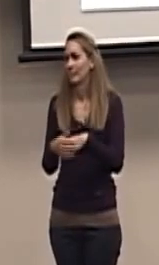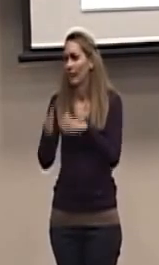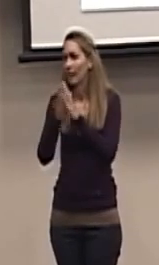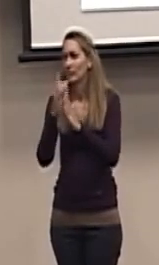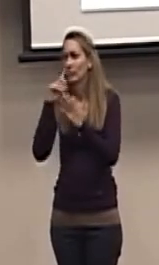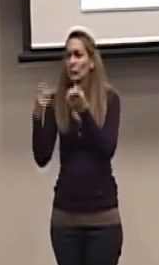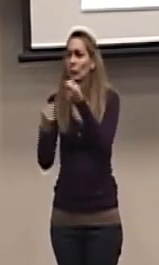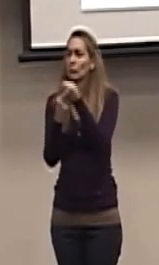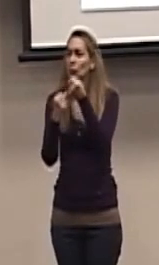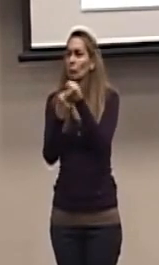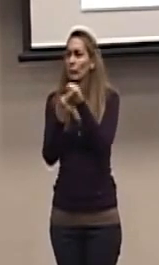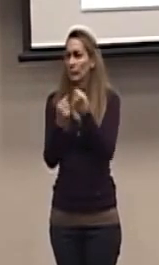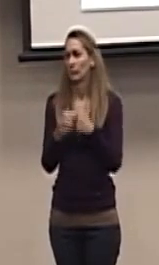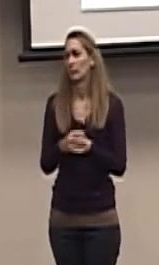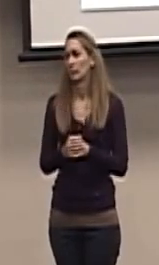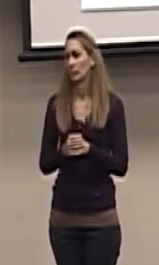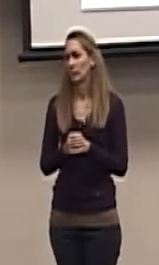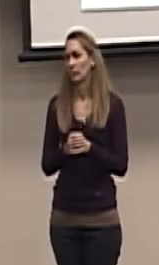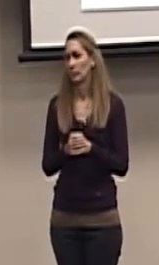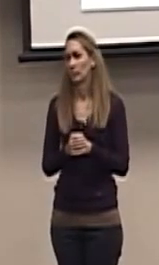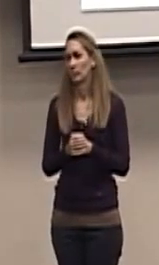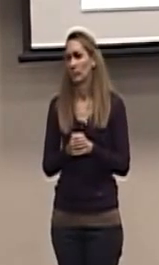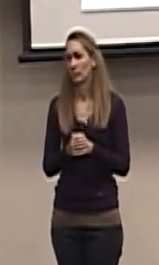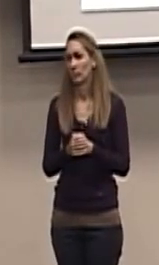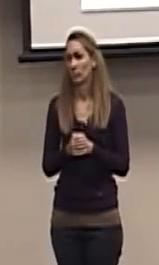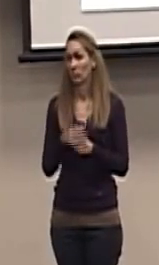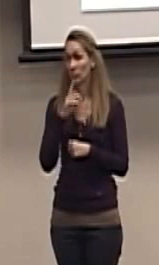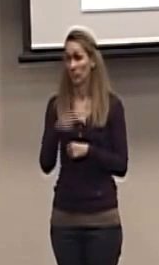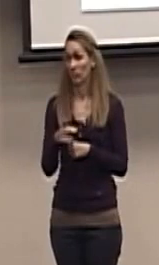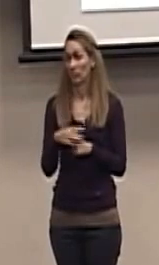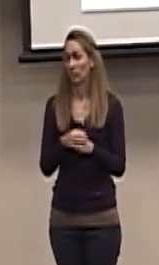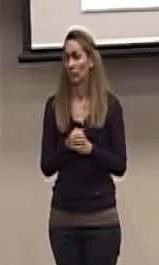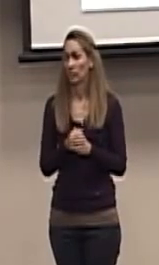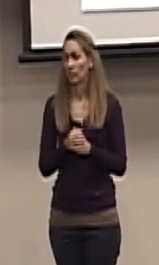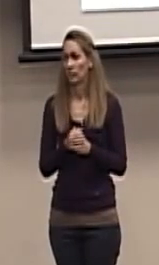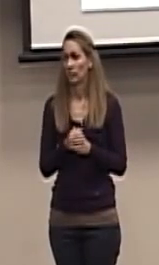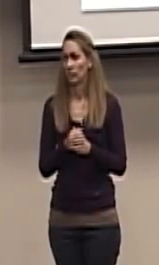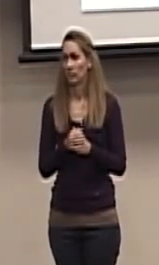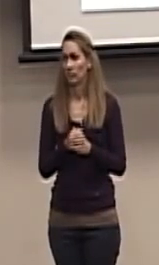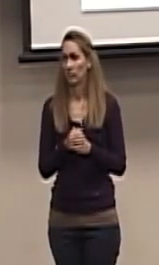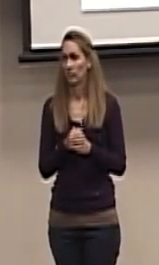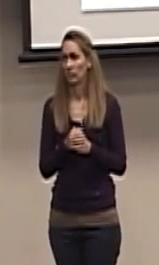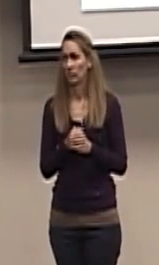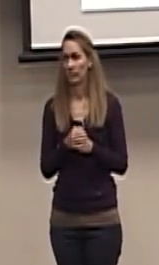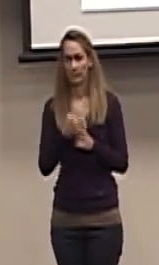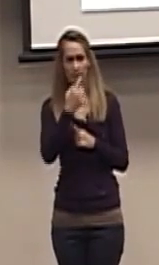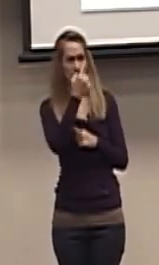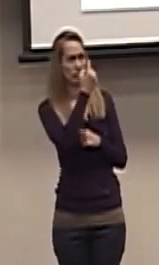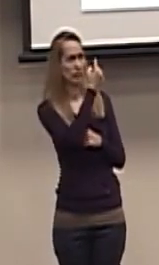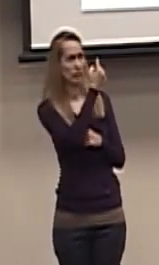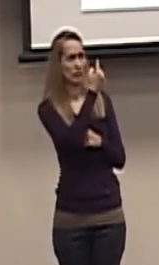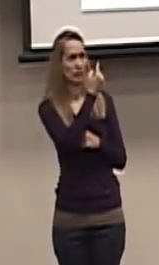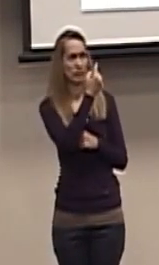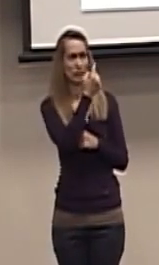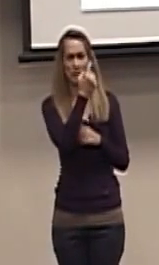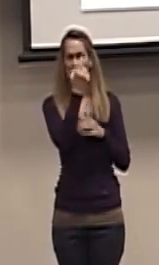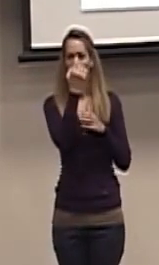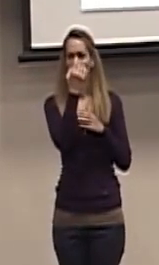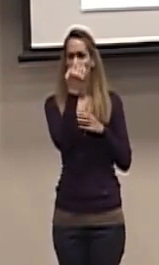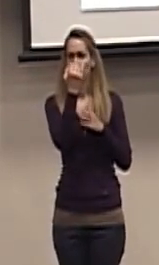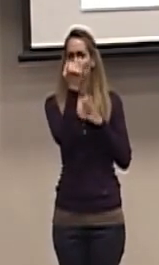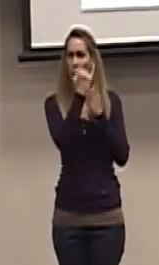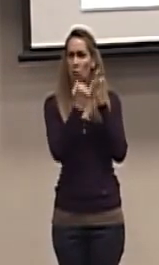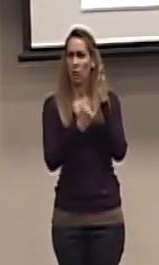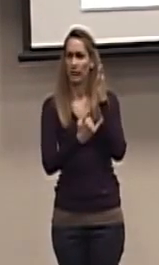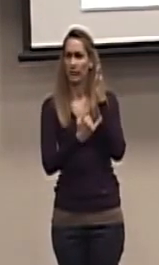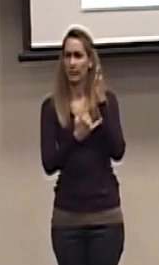I've enumerated there. Honestly, this is a drawing of the new classroom block that we